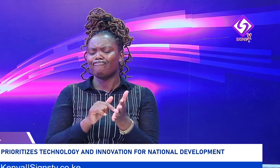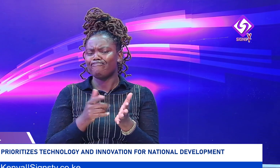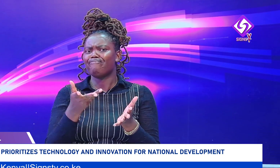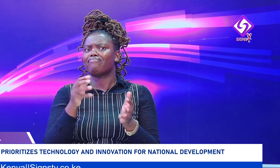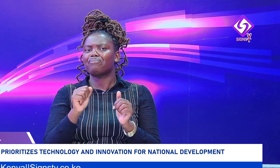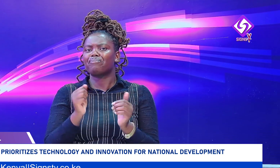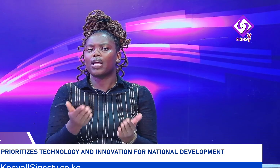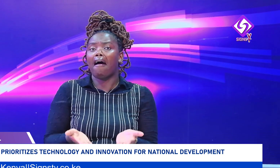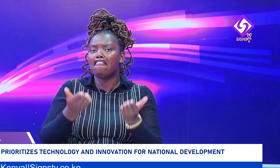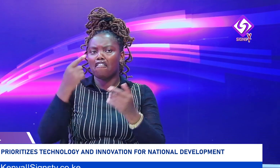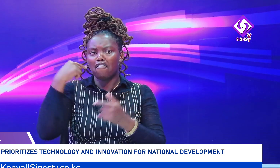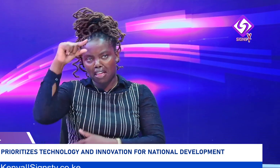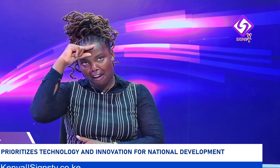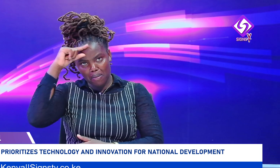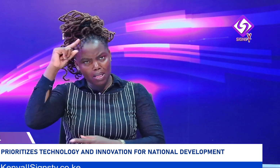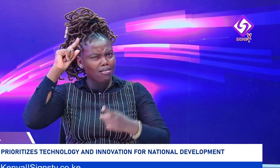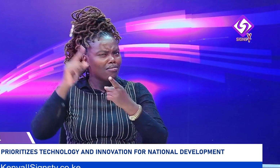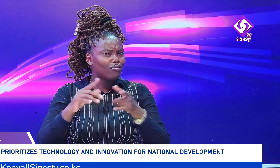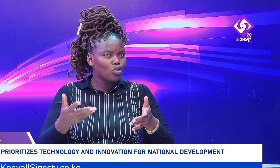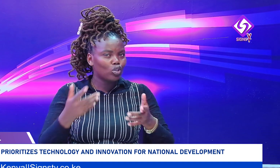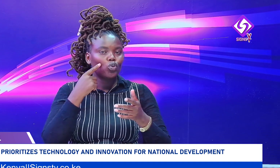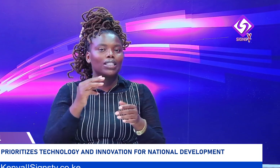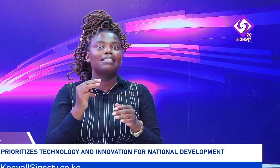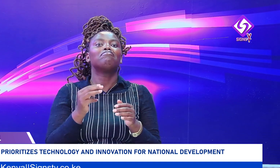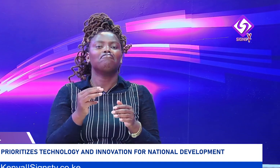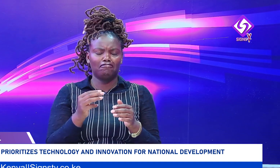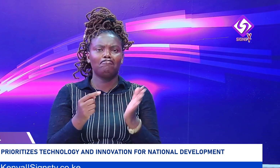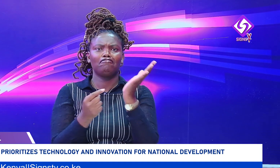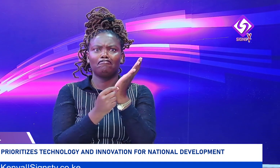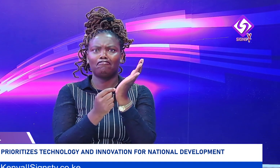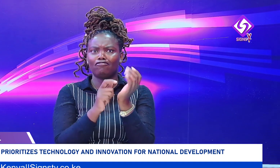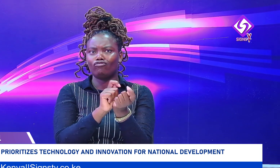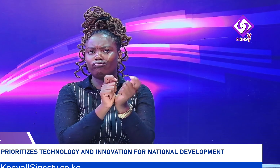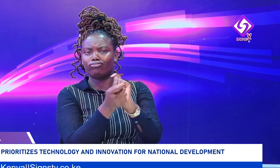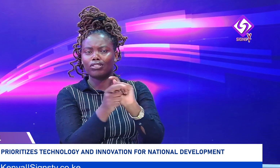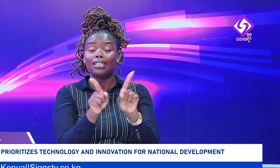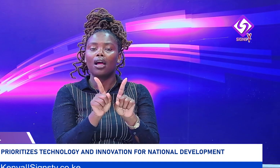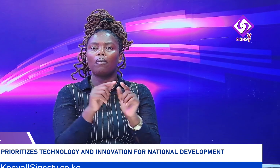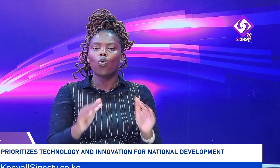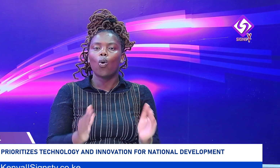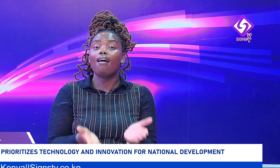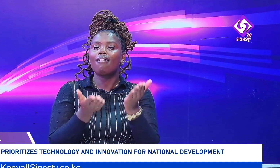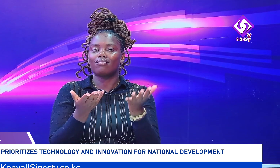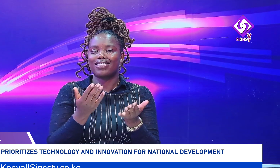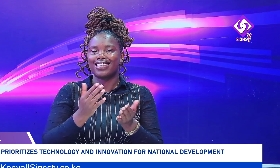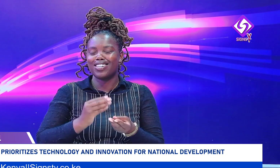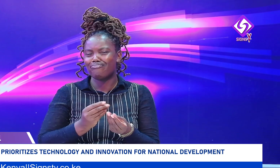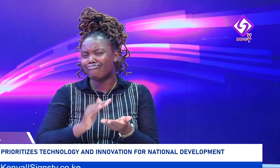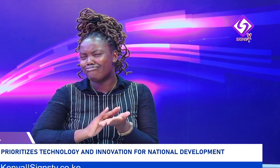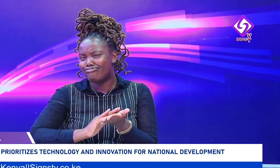By prioritizing these advancements, the government aims to modernize and enhance the efficiency of agriculture,